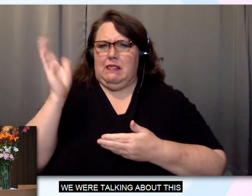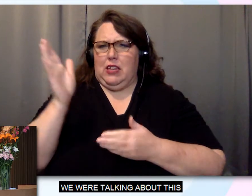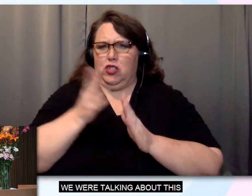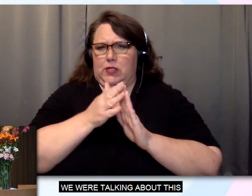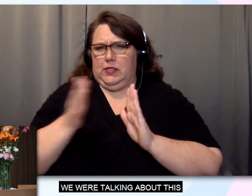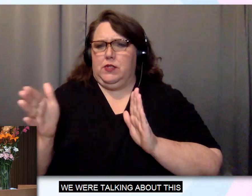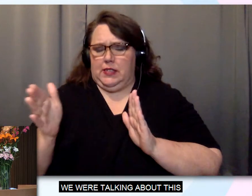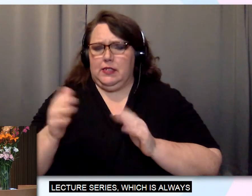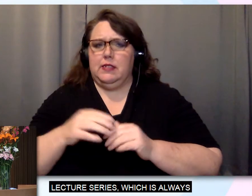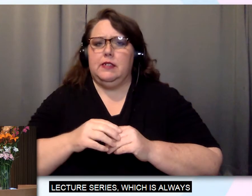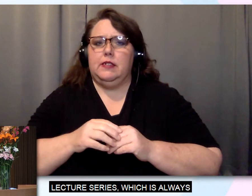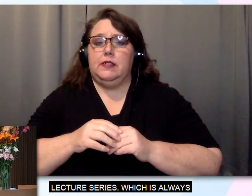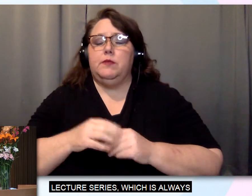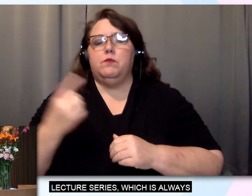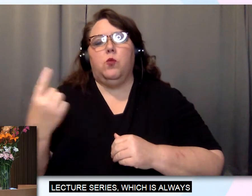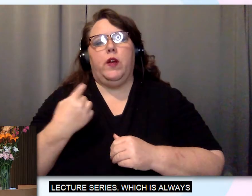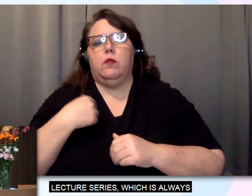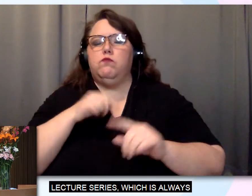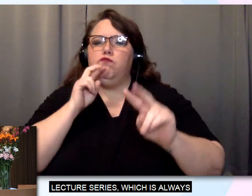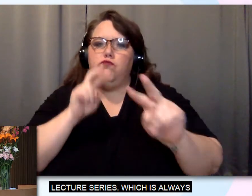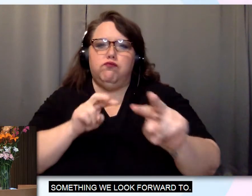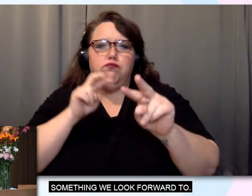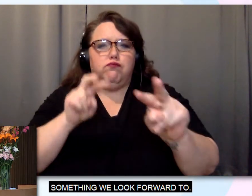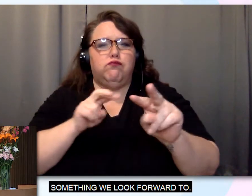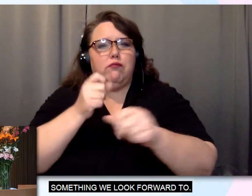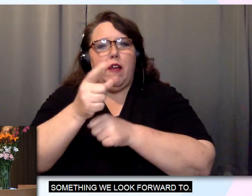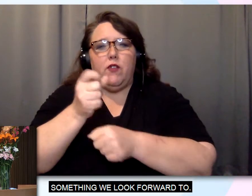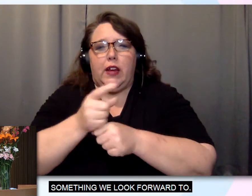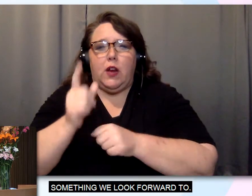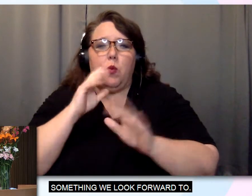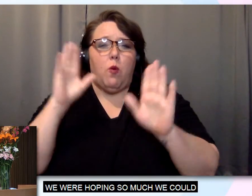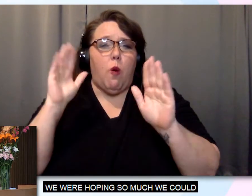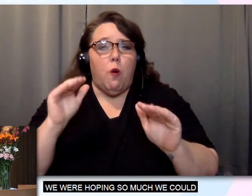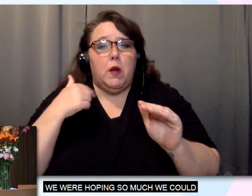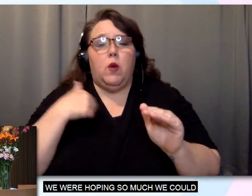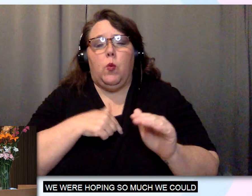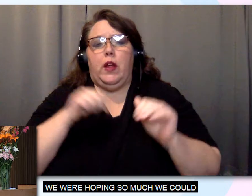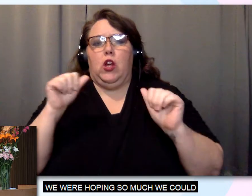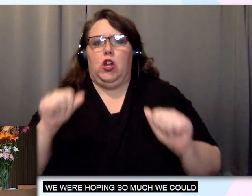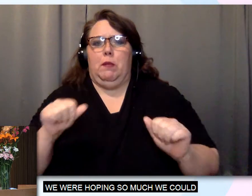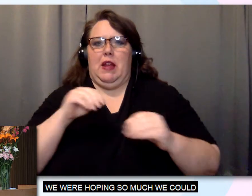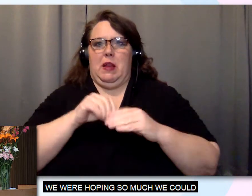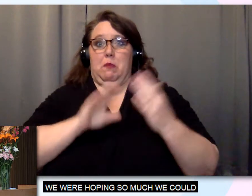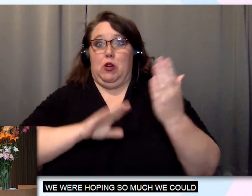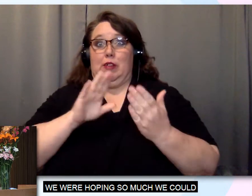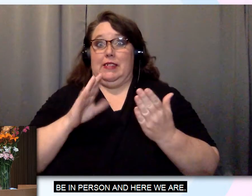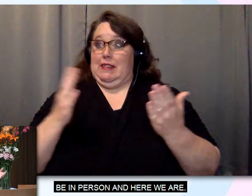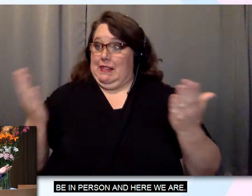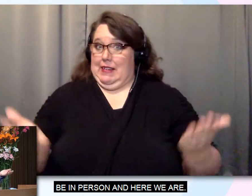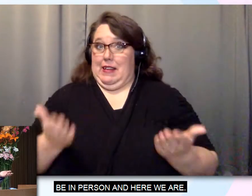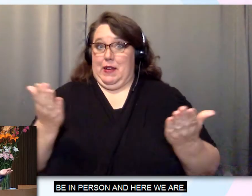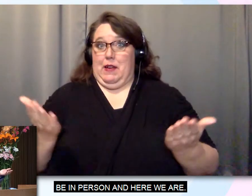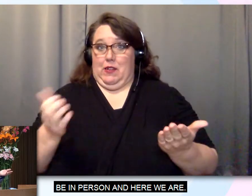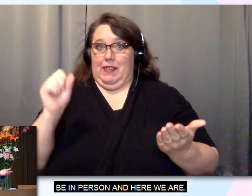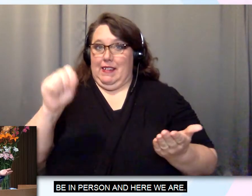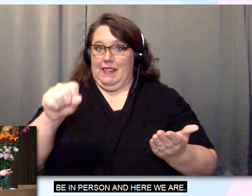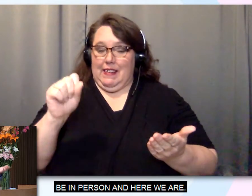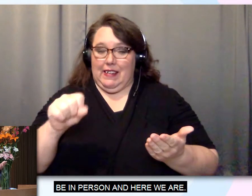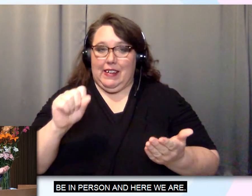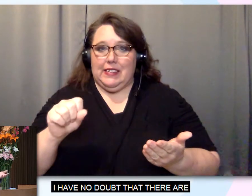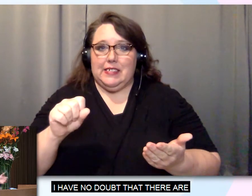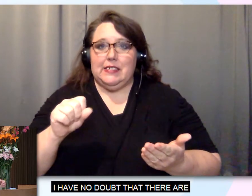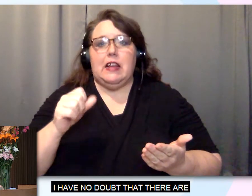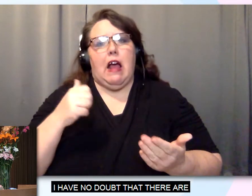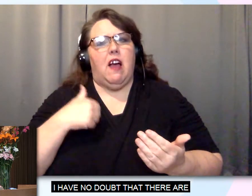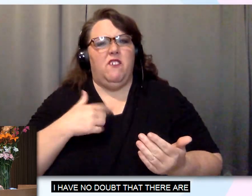talking about this lecture series, which is always something we look forward to. We were hoping so much we could be in person, and here we are.